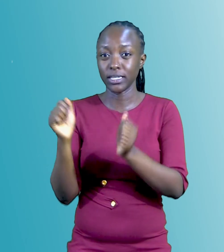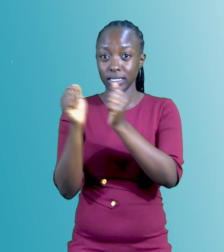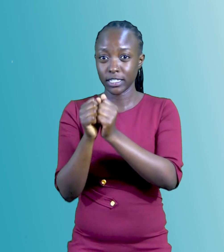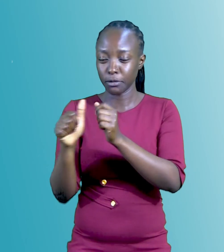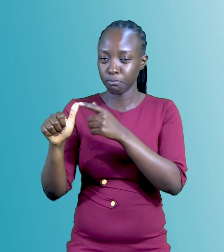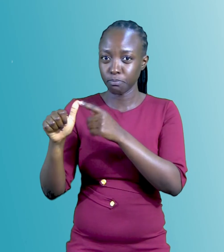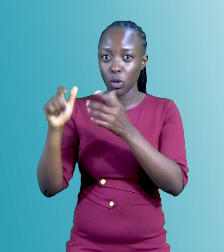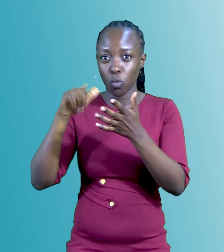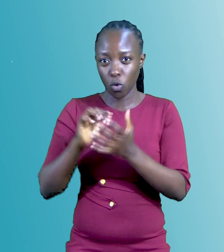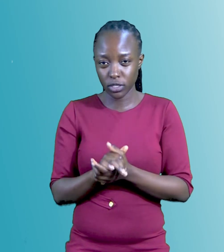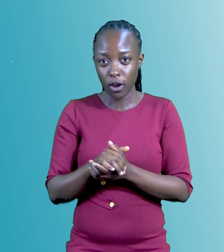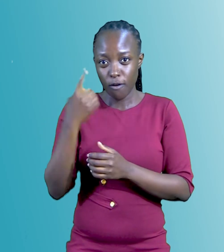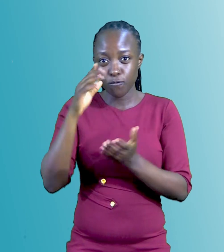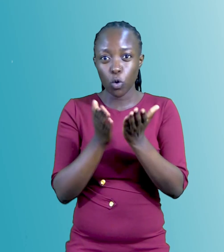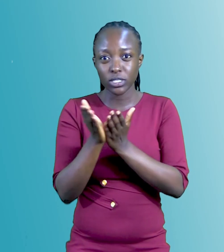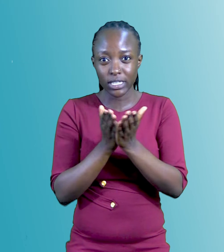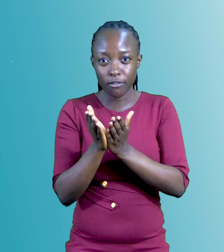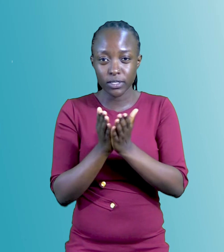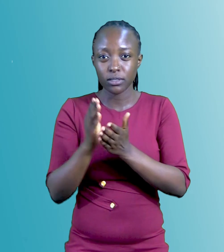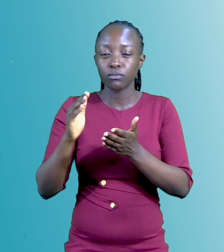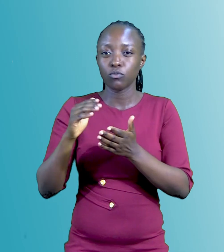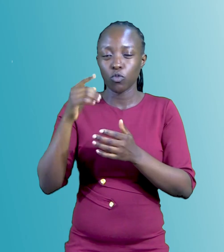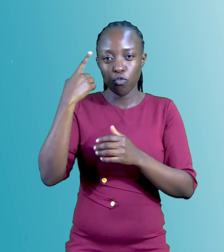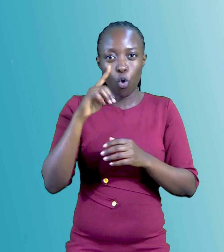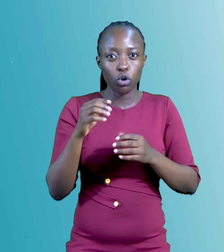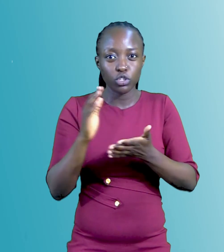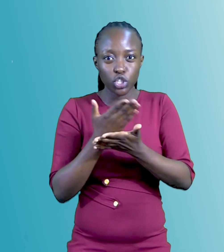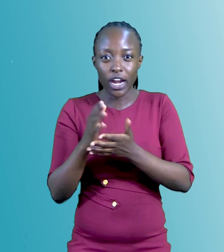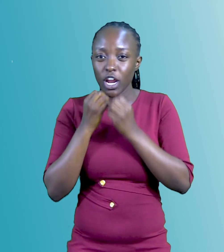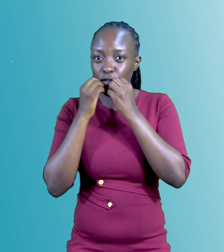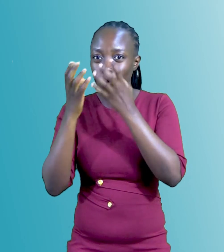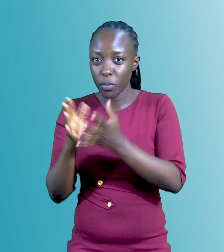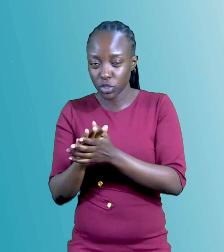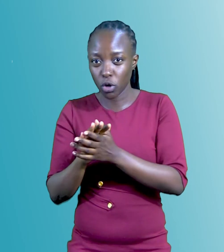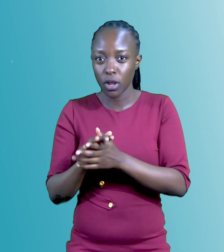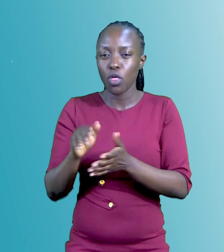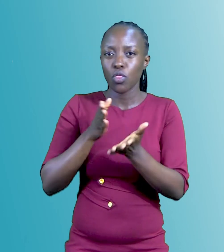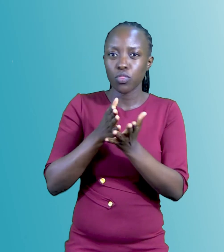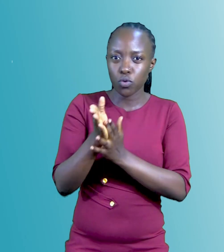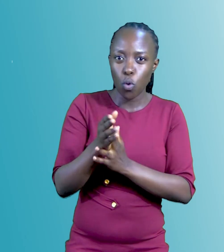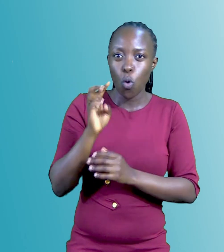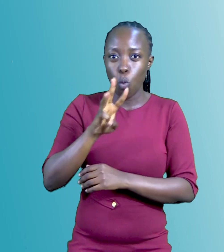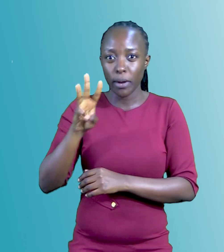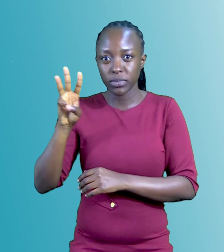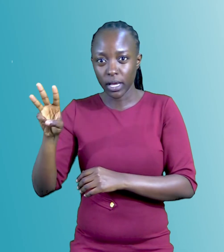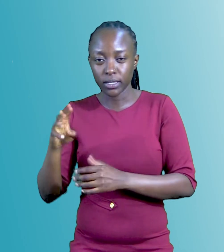on WaterFund sharing information on a regular basis through newsletters, website, CTREP, which is the situational